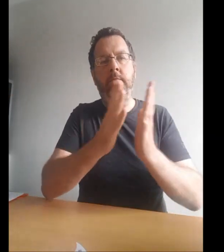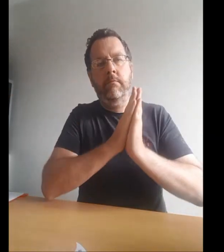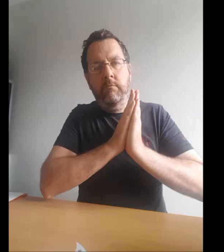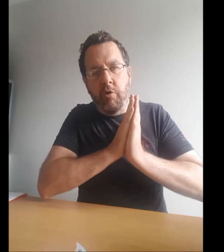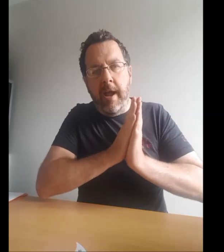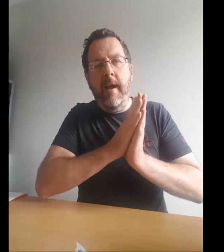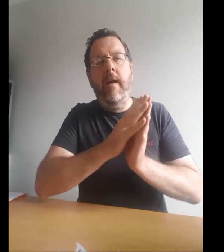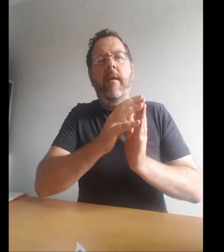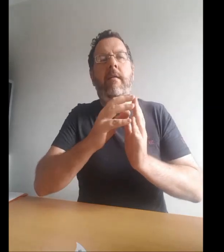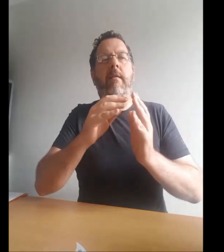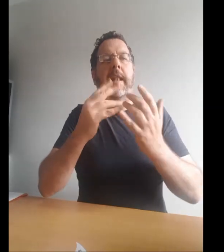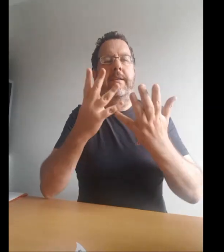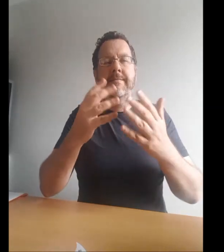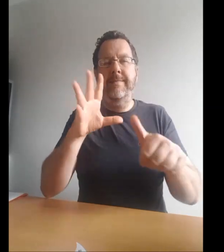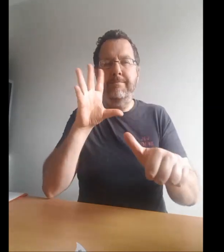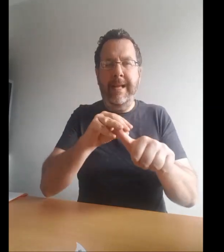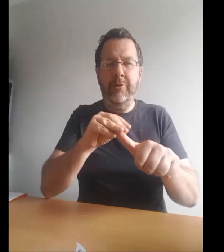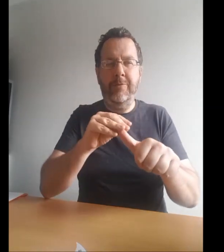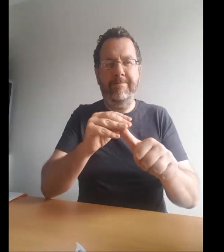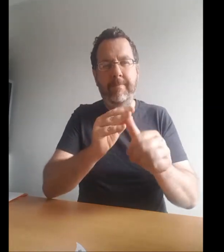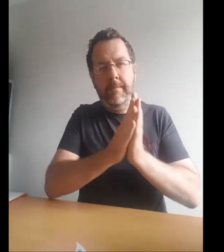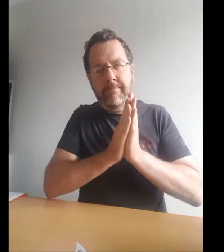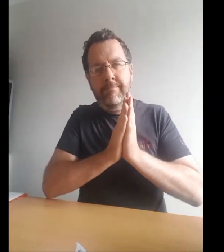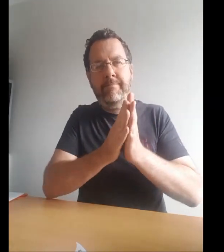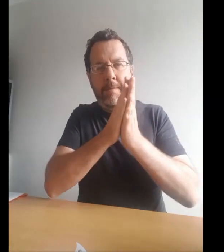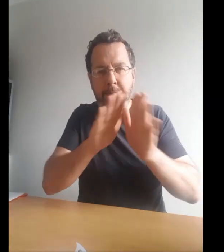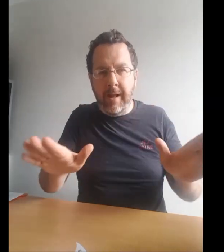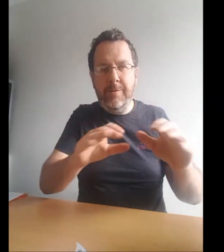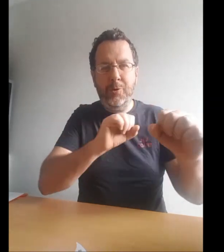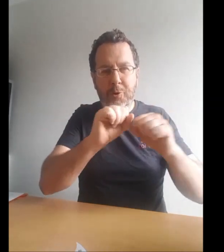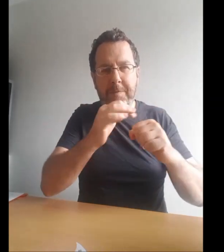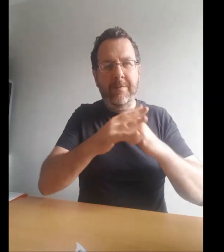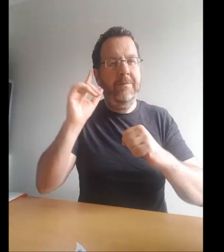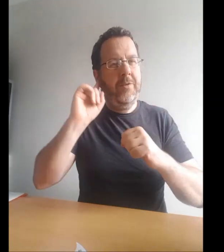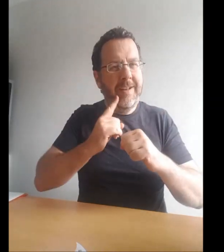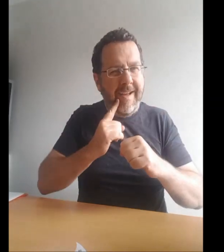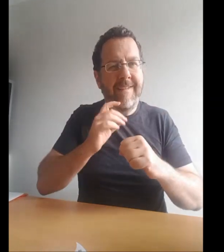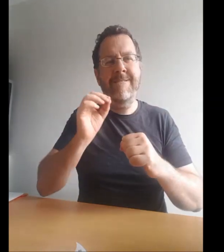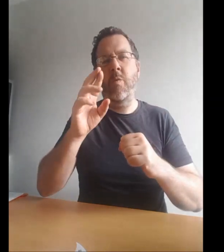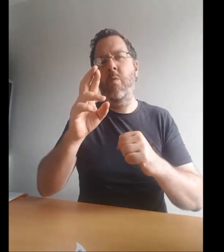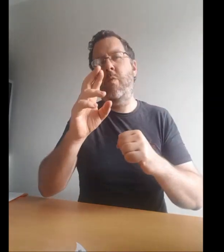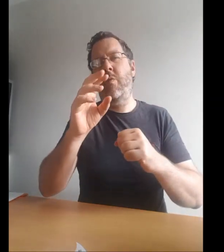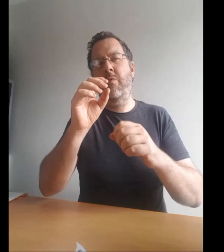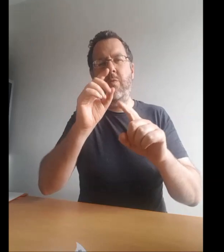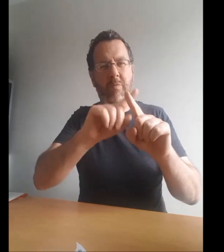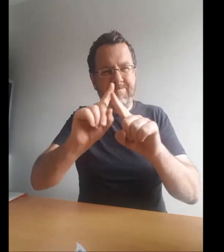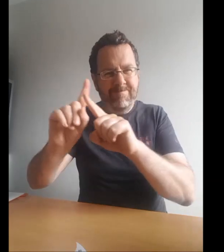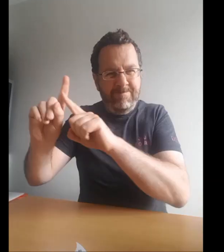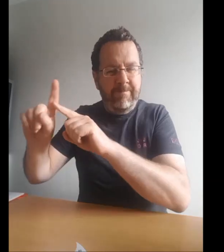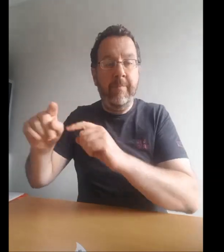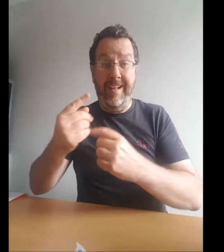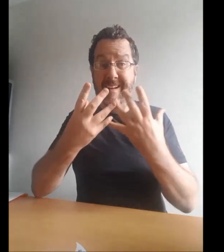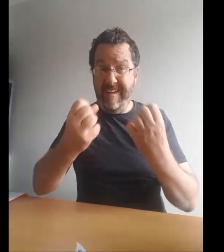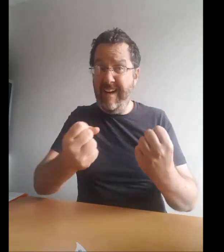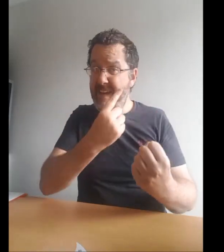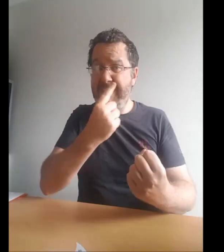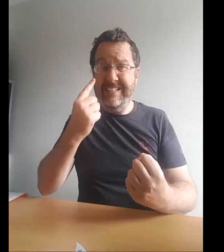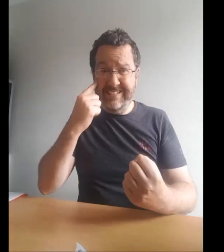so settings of worship, religious services for deaf people, or special masses for deaf people. Those kinds of scenarios have